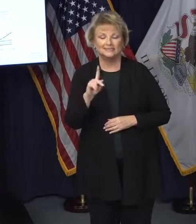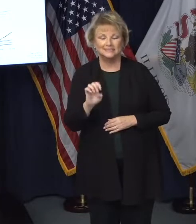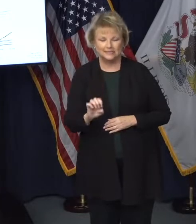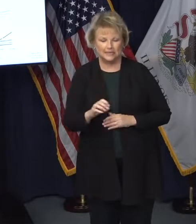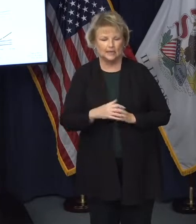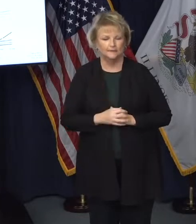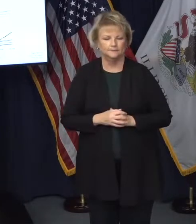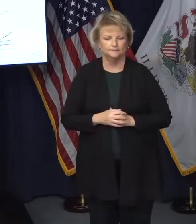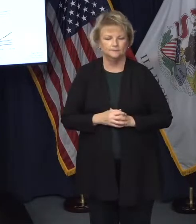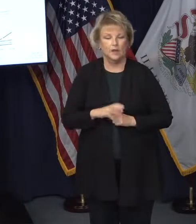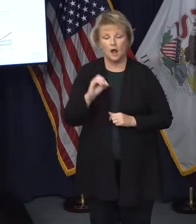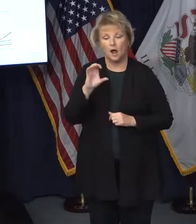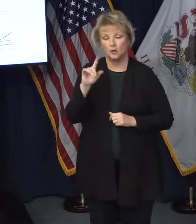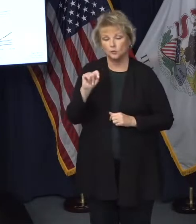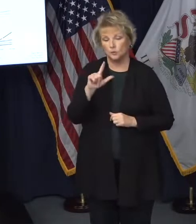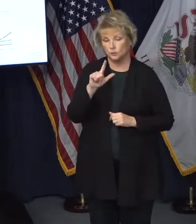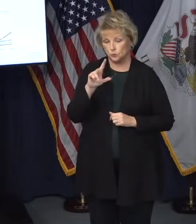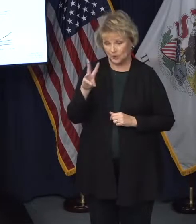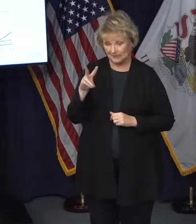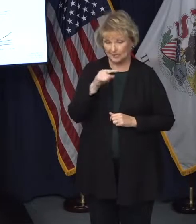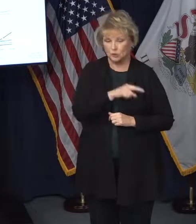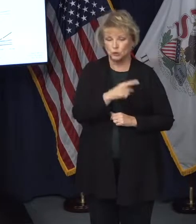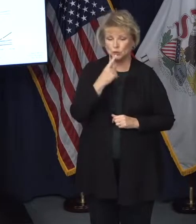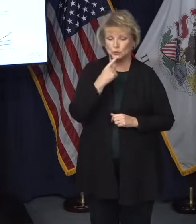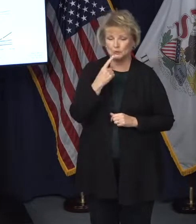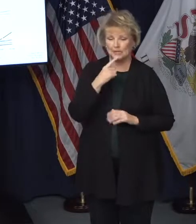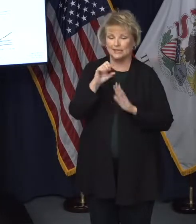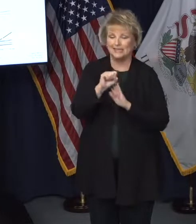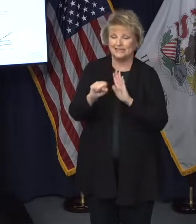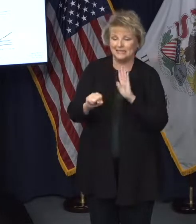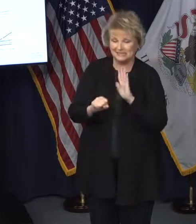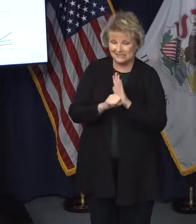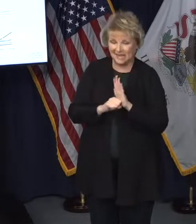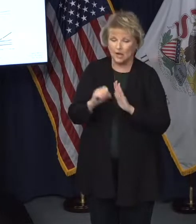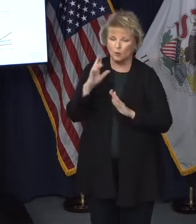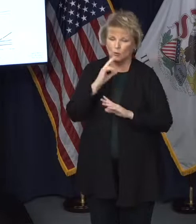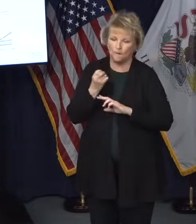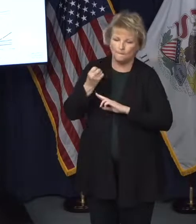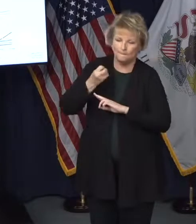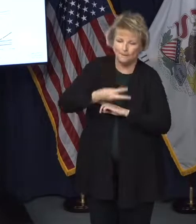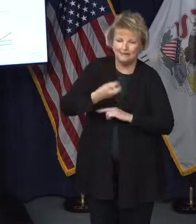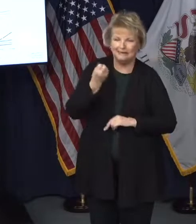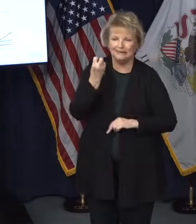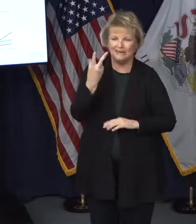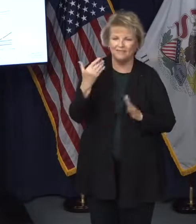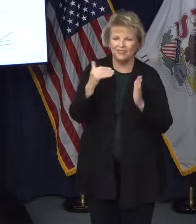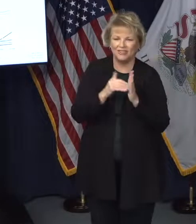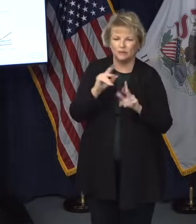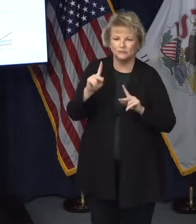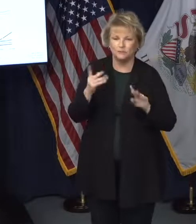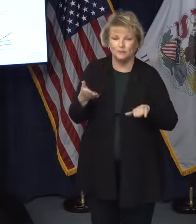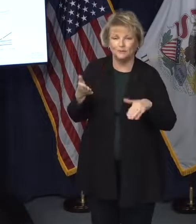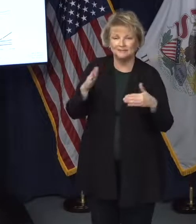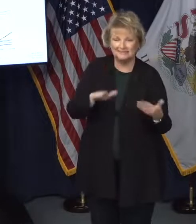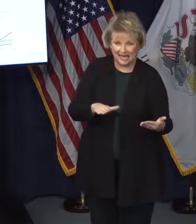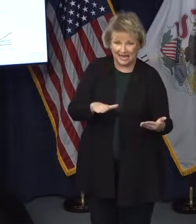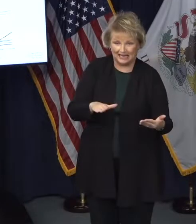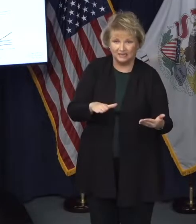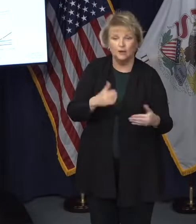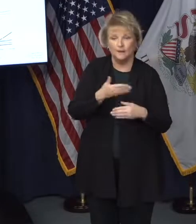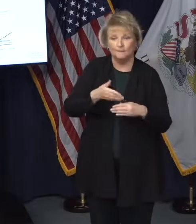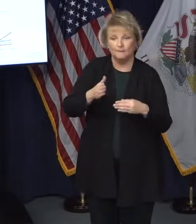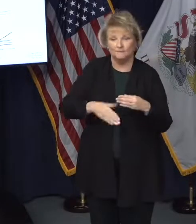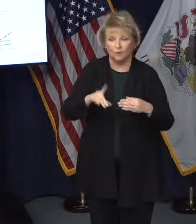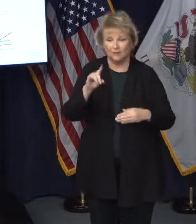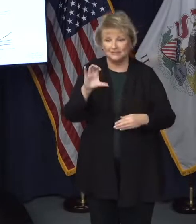at the Tribune. On October 26th, you said the state was on the path to surpass 11,000 deaths by the end of the year. The state surpassed that